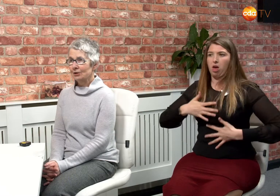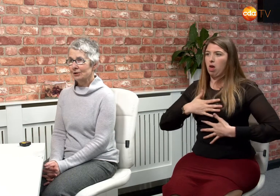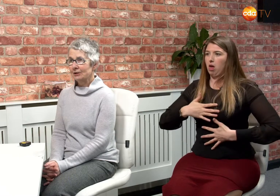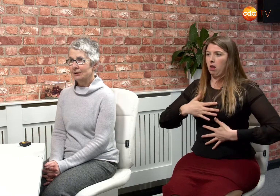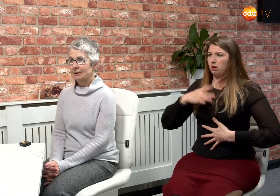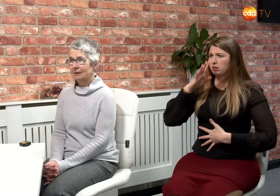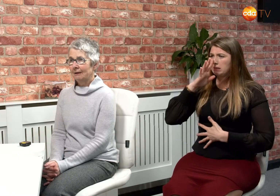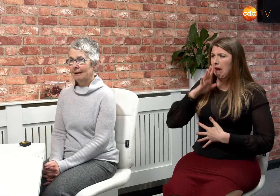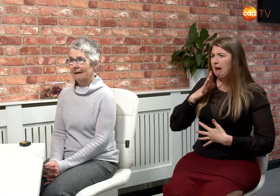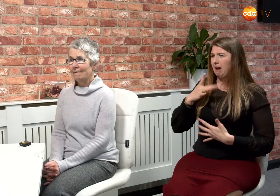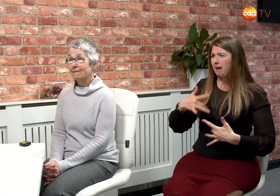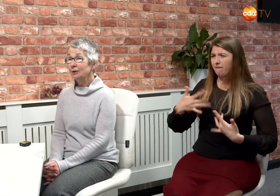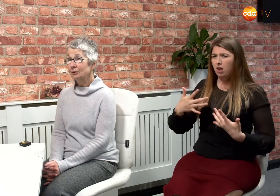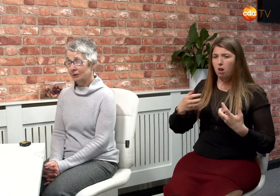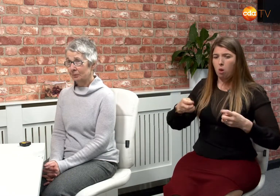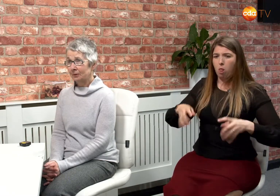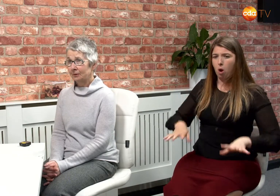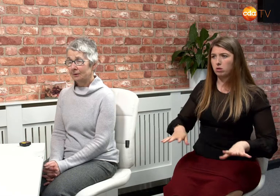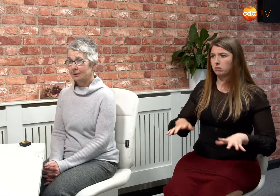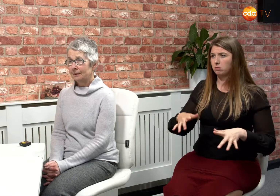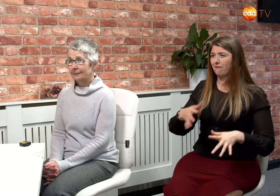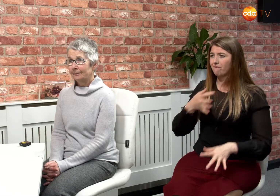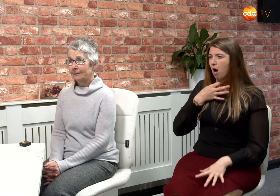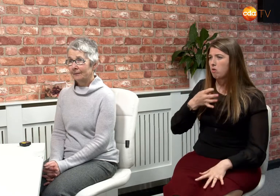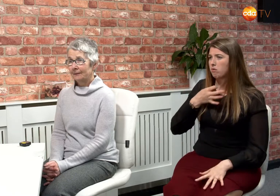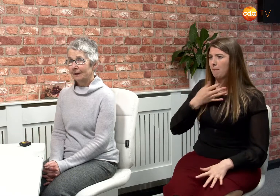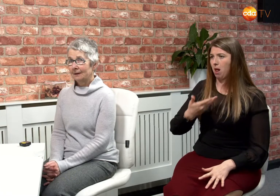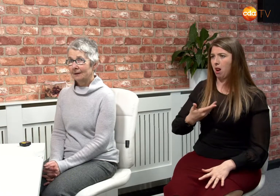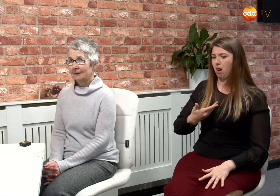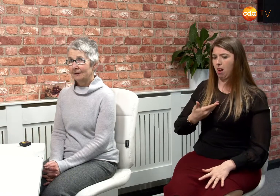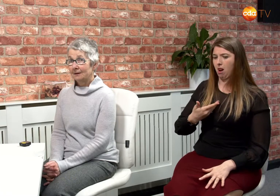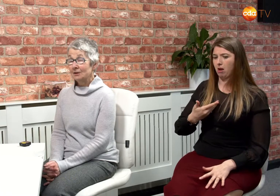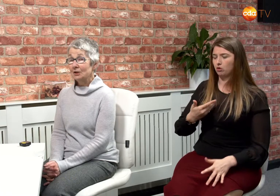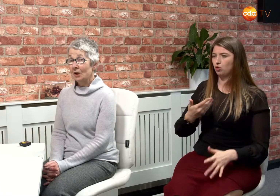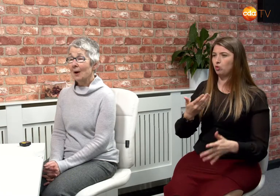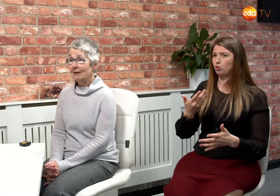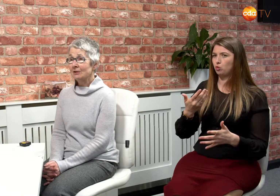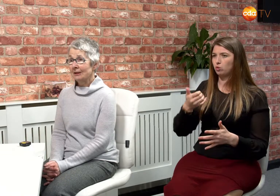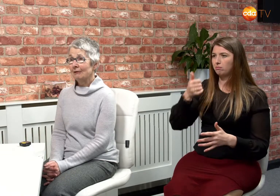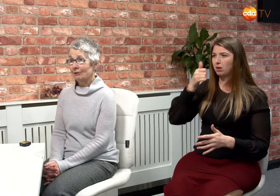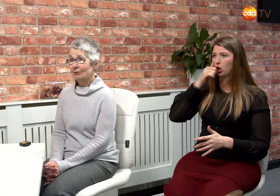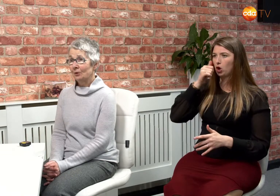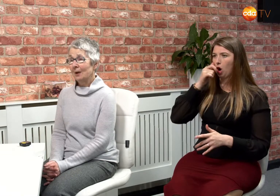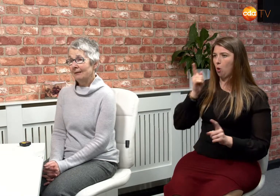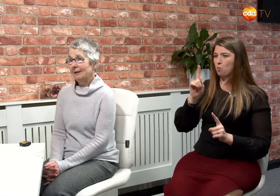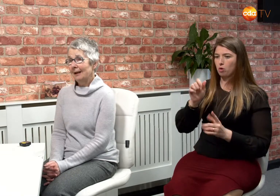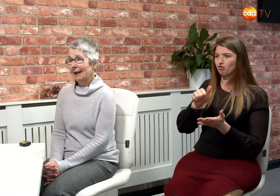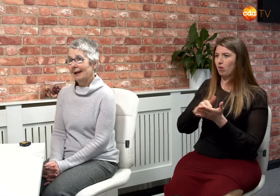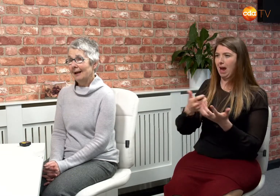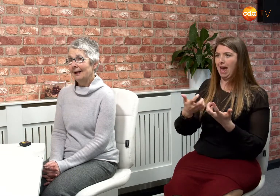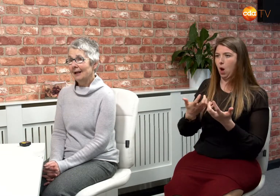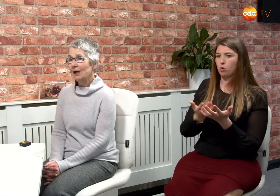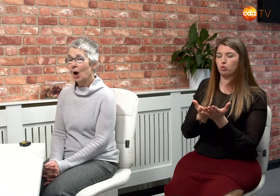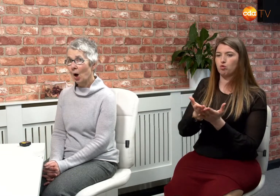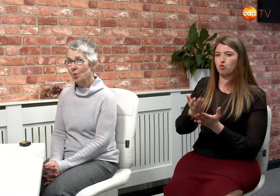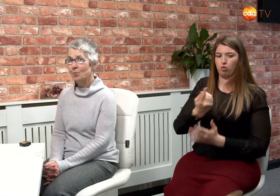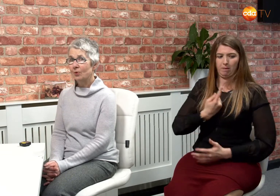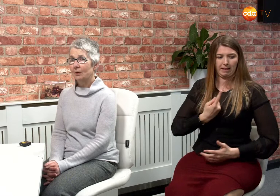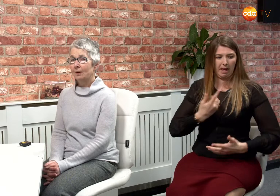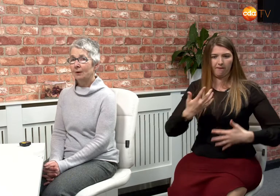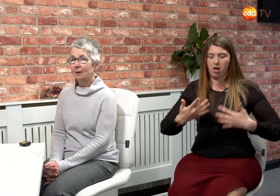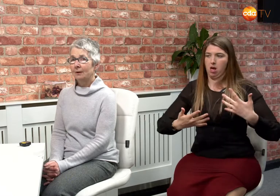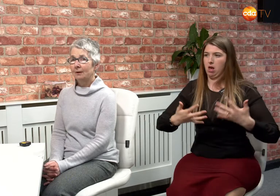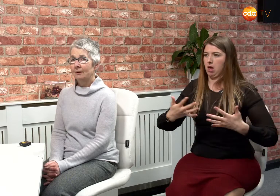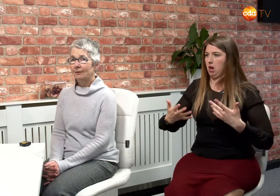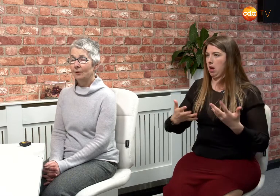and lost and vulnerable to know how to get through. And I